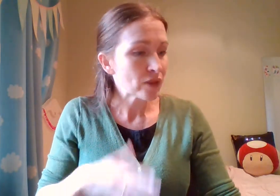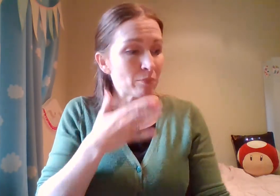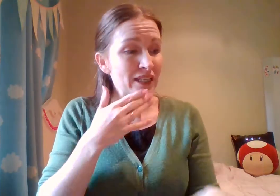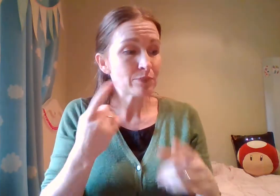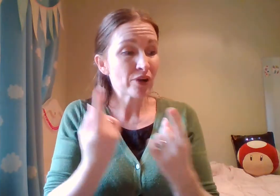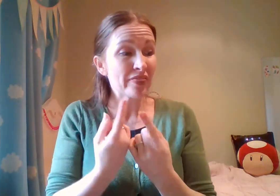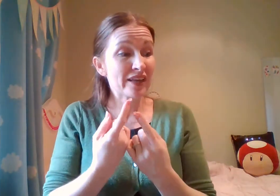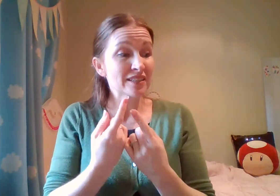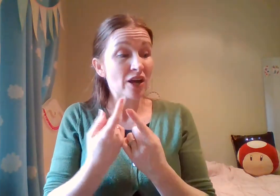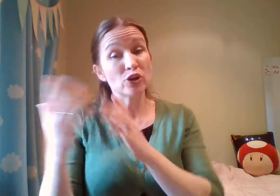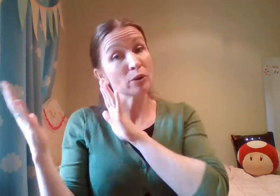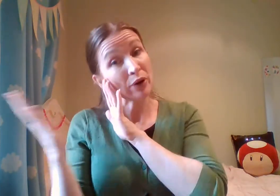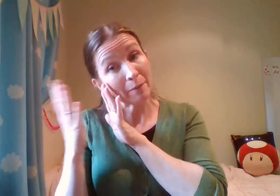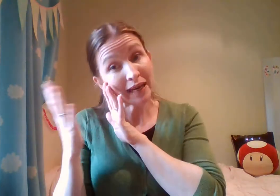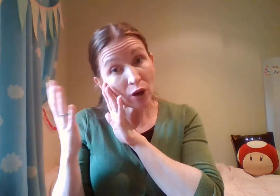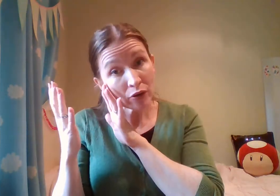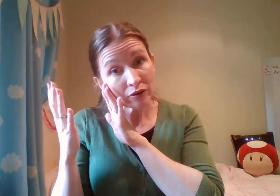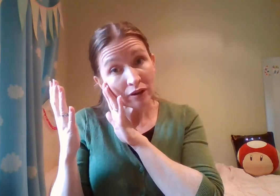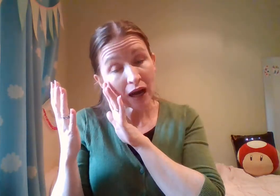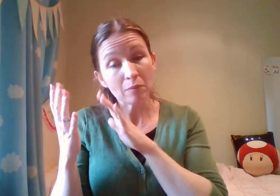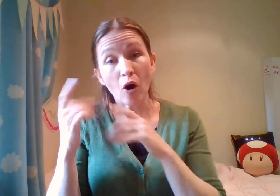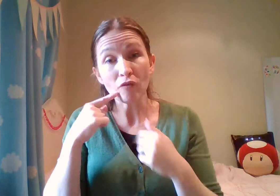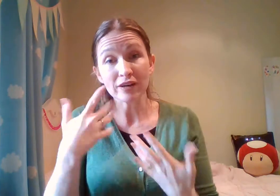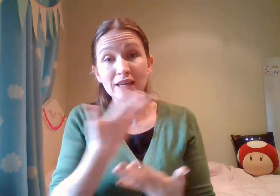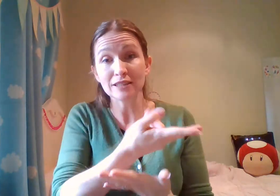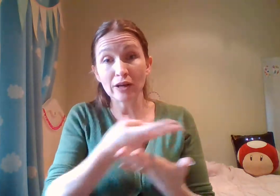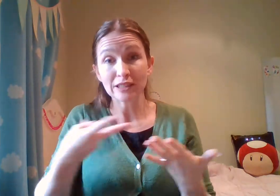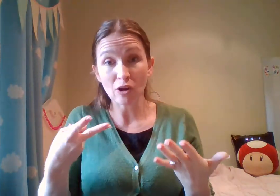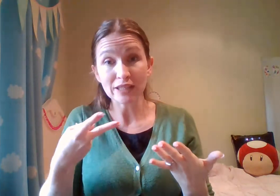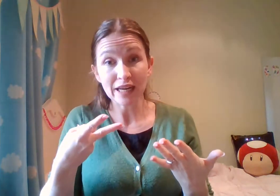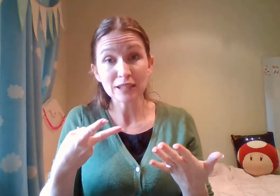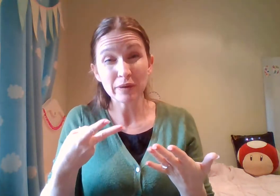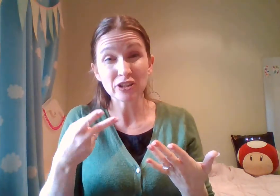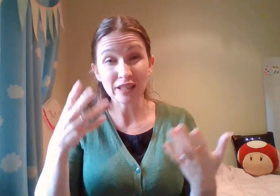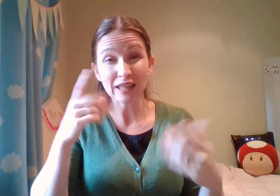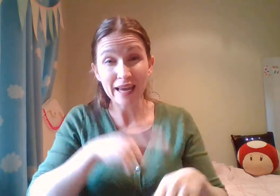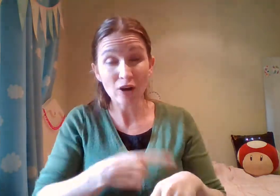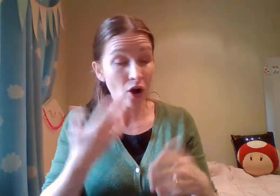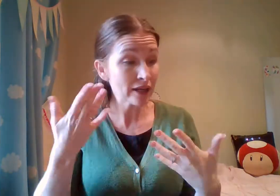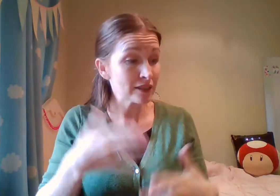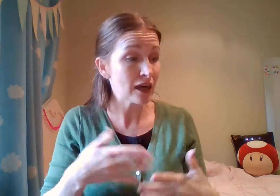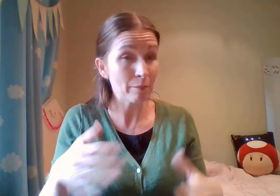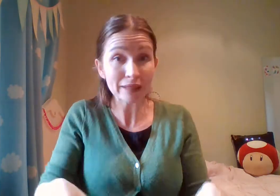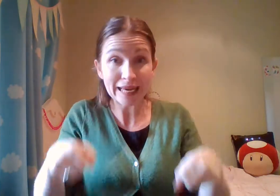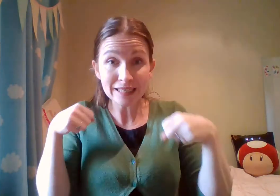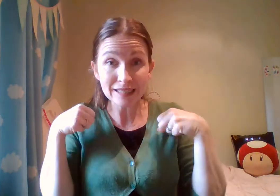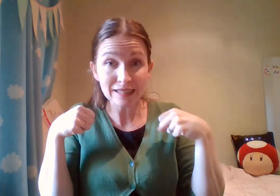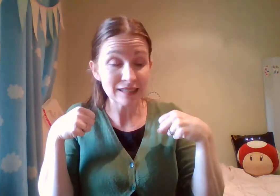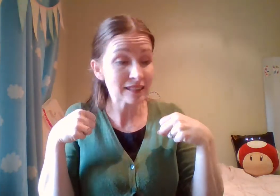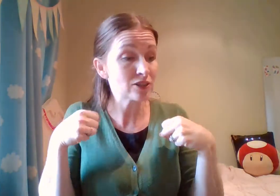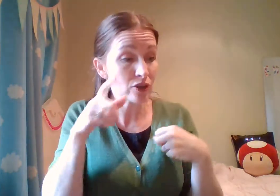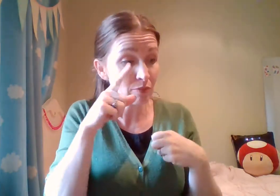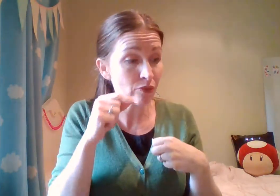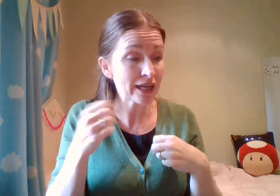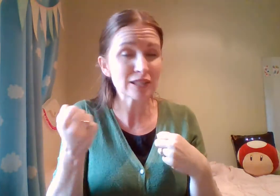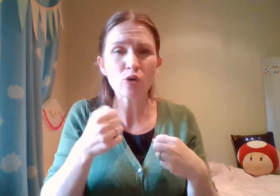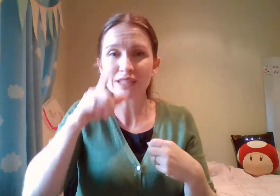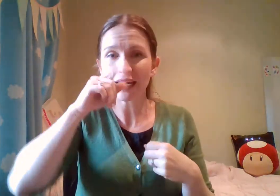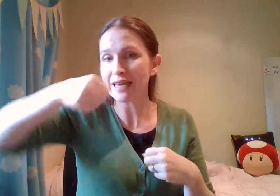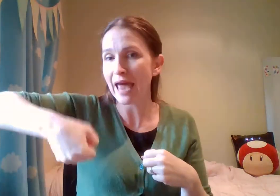Please bring things like, you can bring a pillow. Often kids like to lie down, especially in the late night. Blankets you can bring as long as they can carry